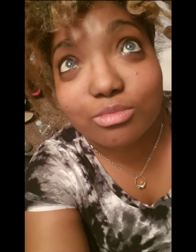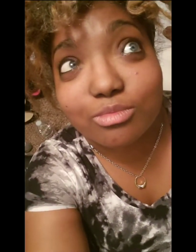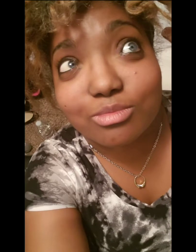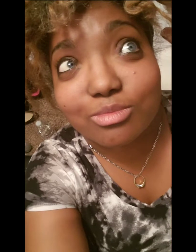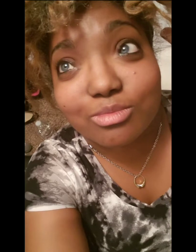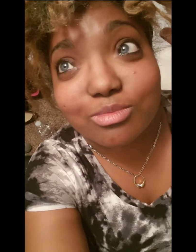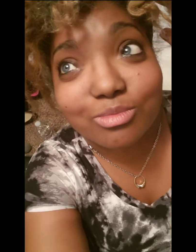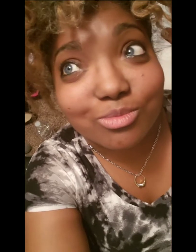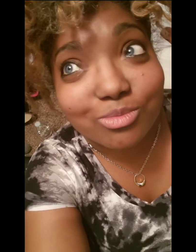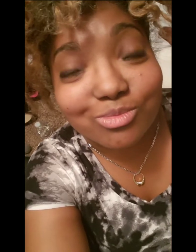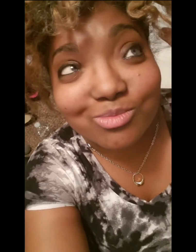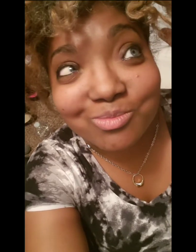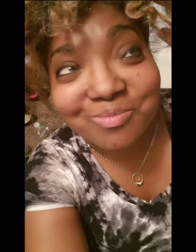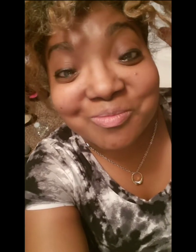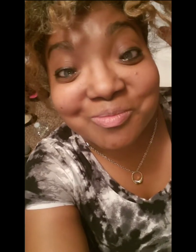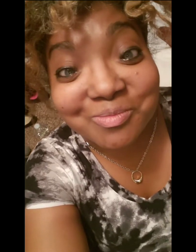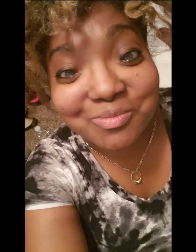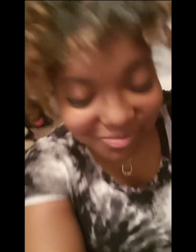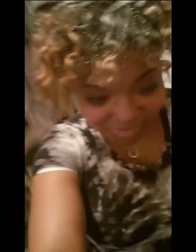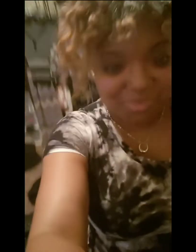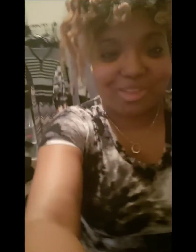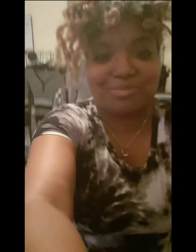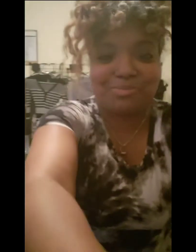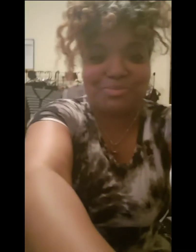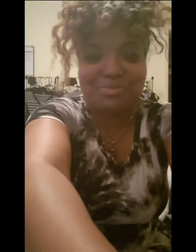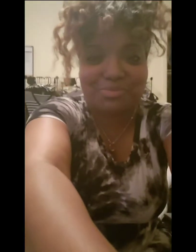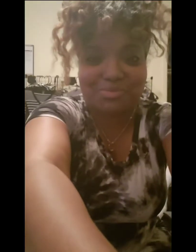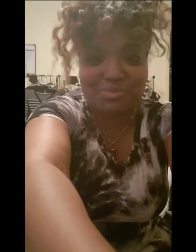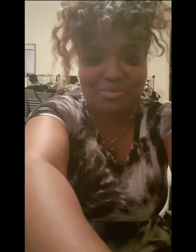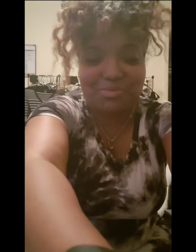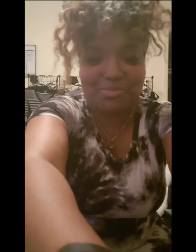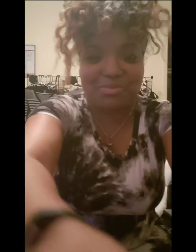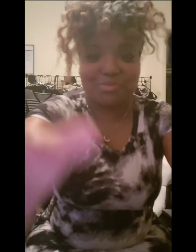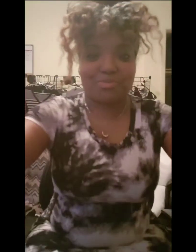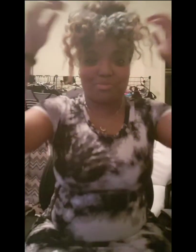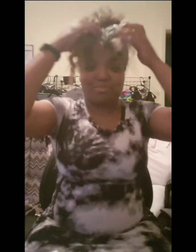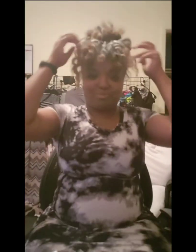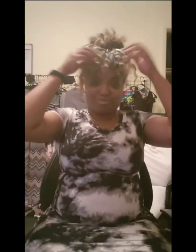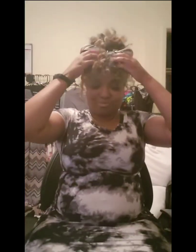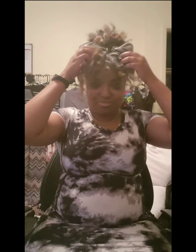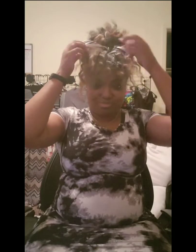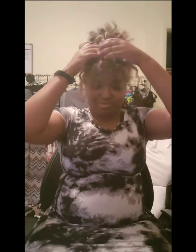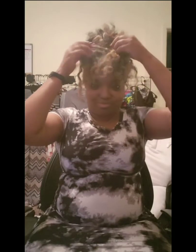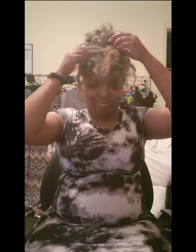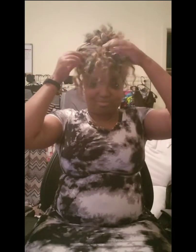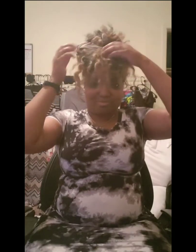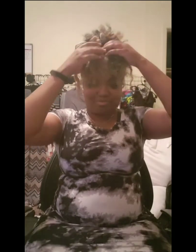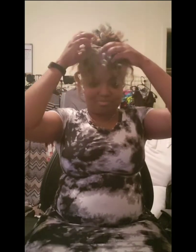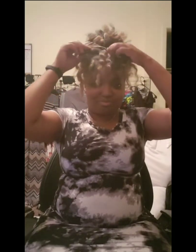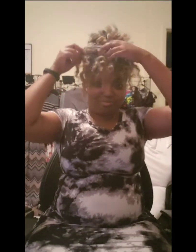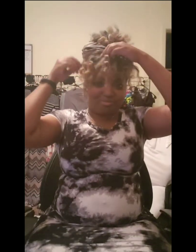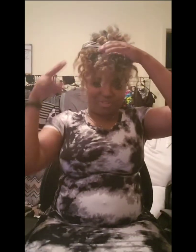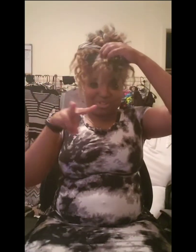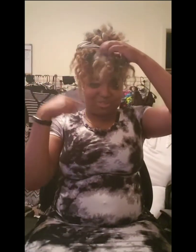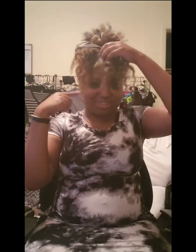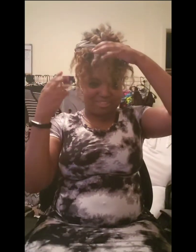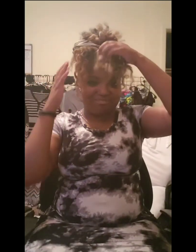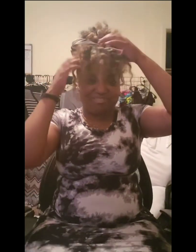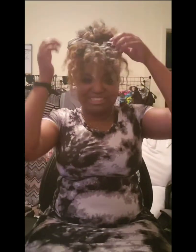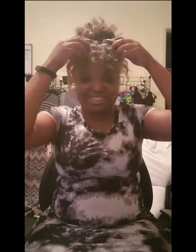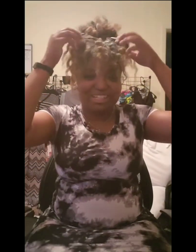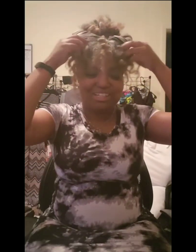has one blue and one brown. But I think it's interesting that that's another symptom. All right,